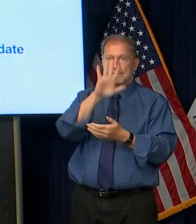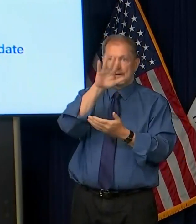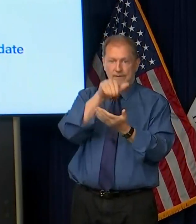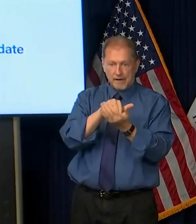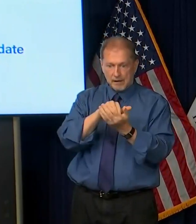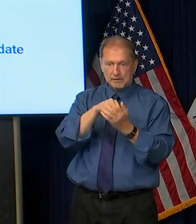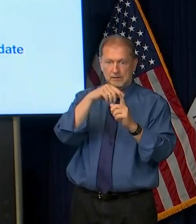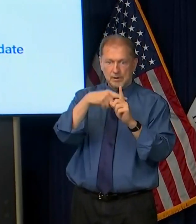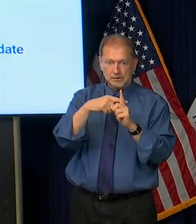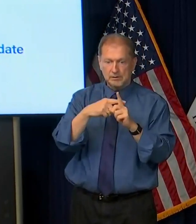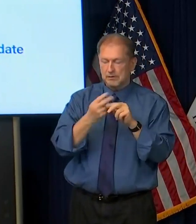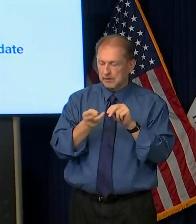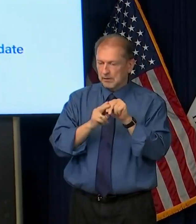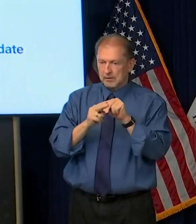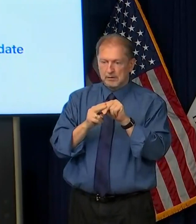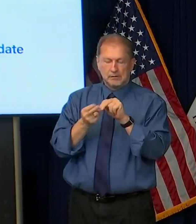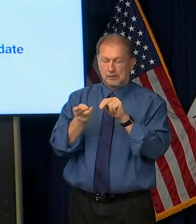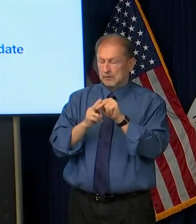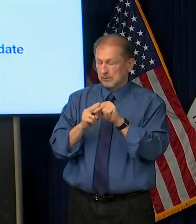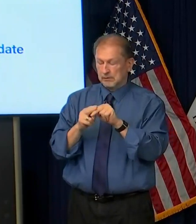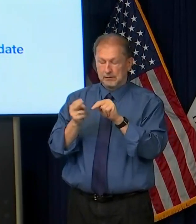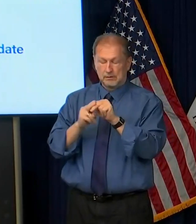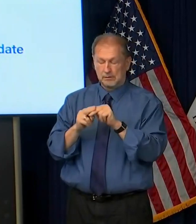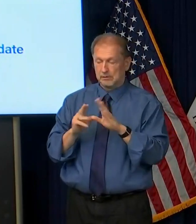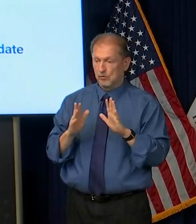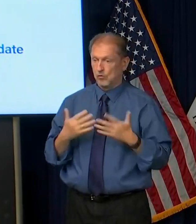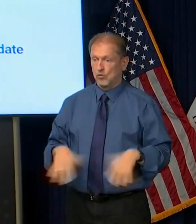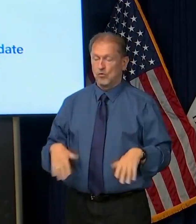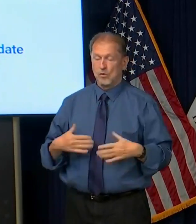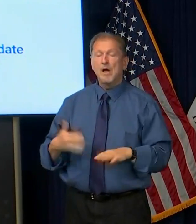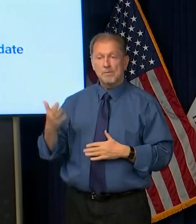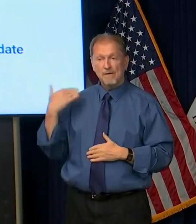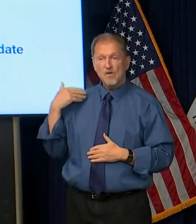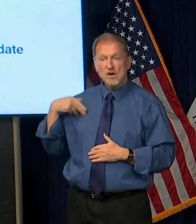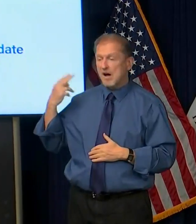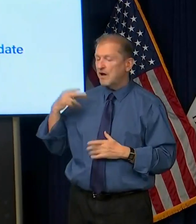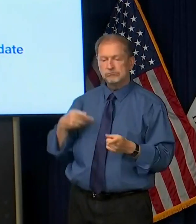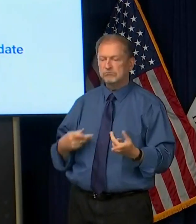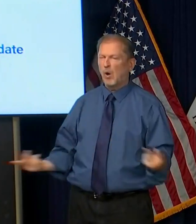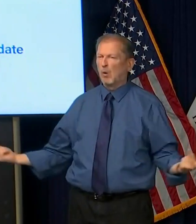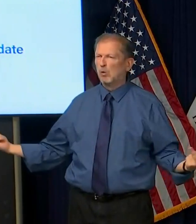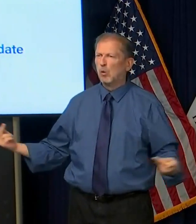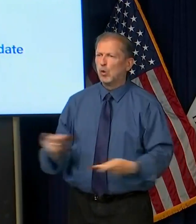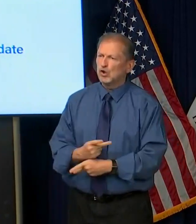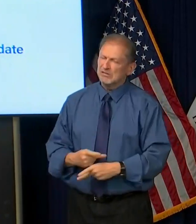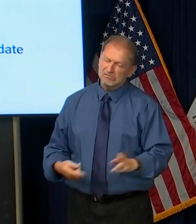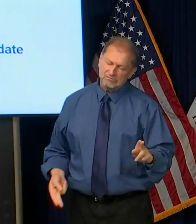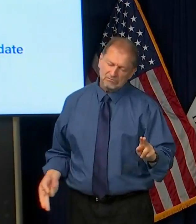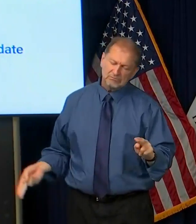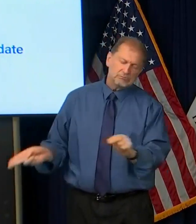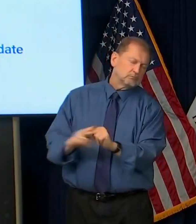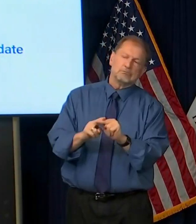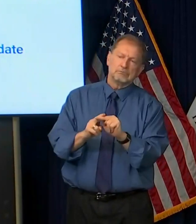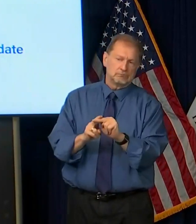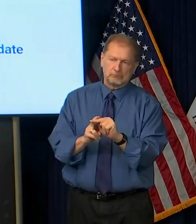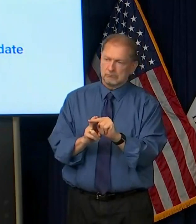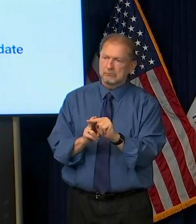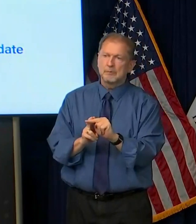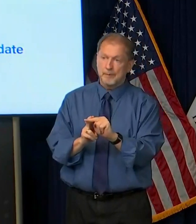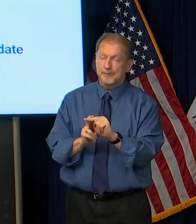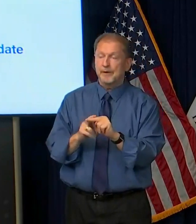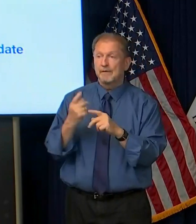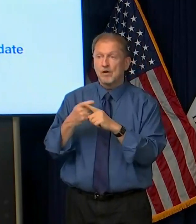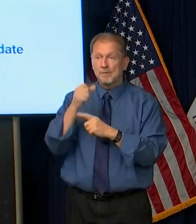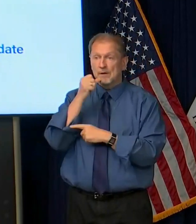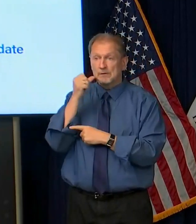been increasing every day, and these are all-time highs, breaking any numbers that we saw in Wave 1. Since